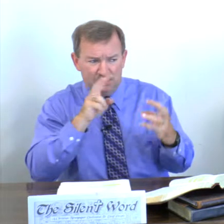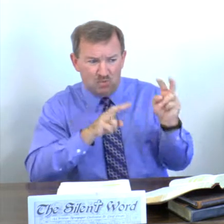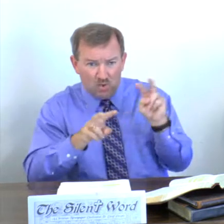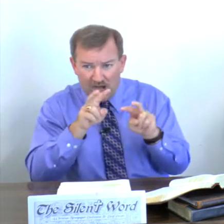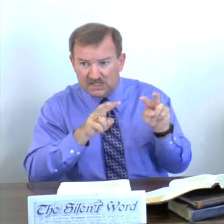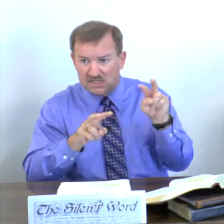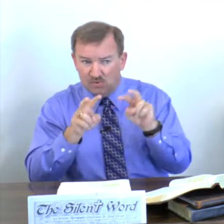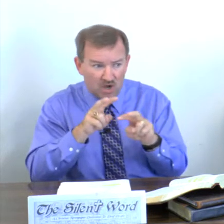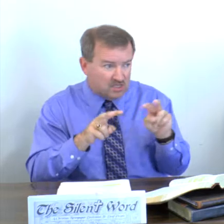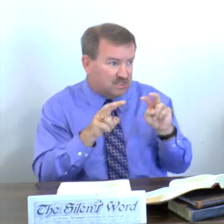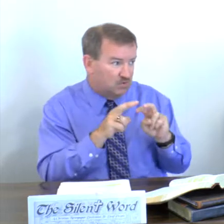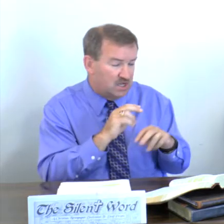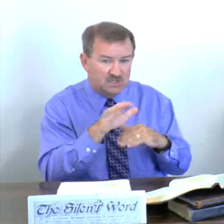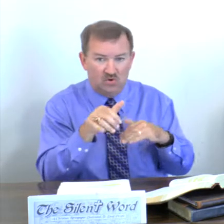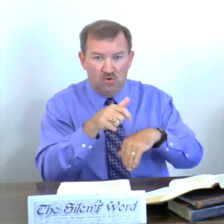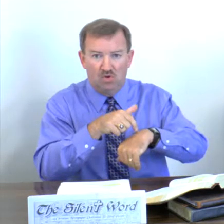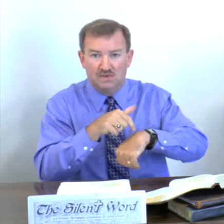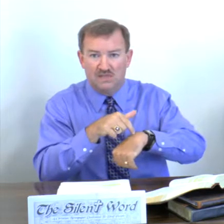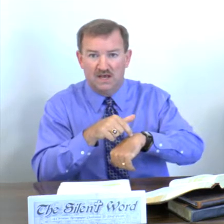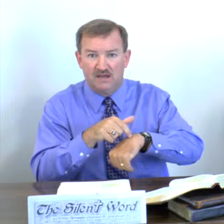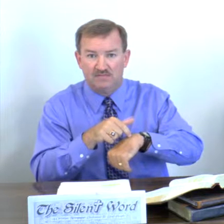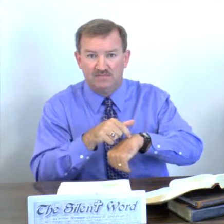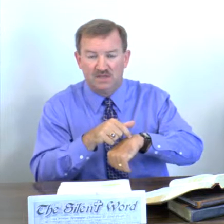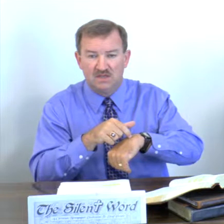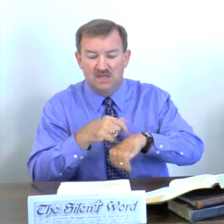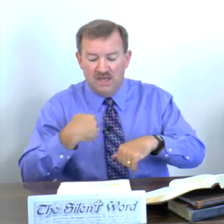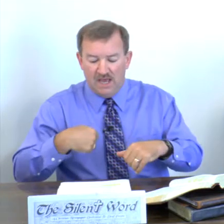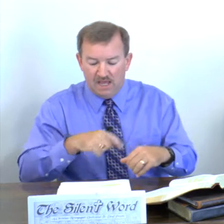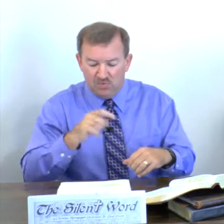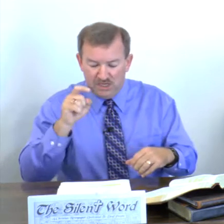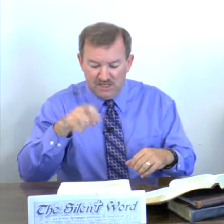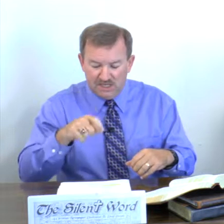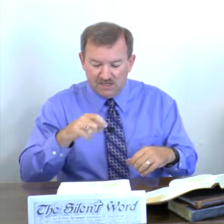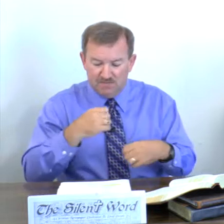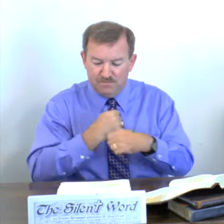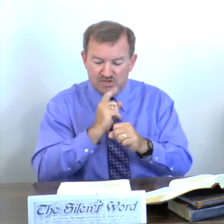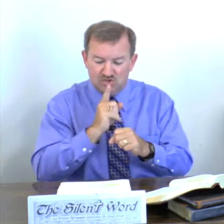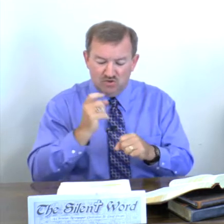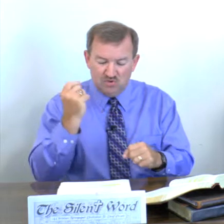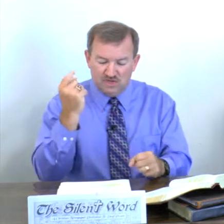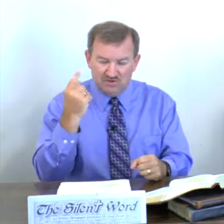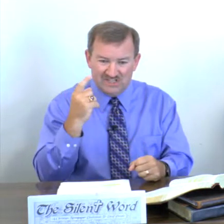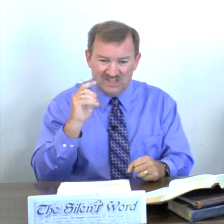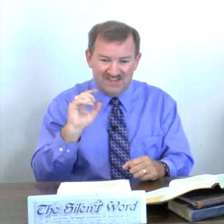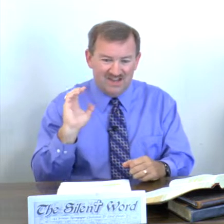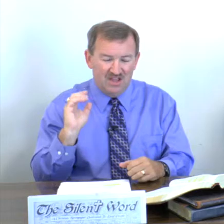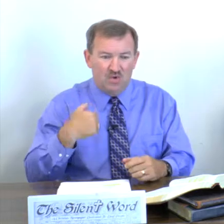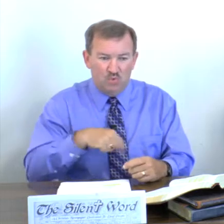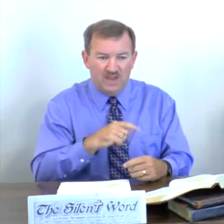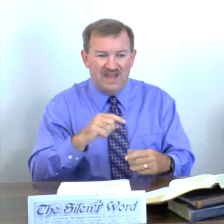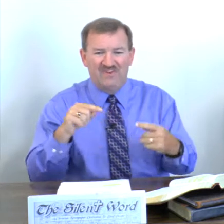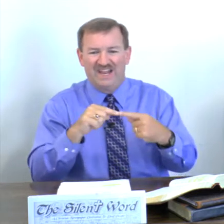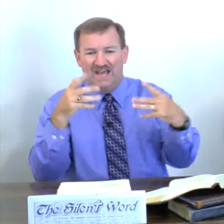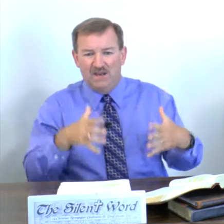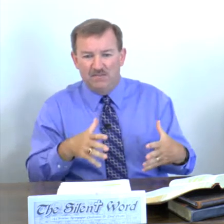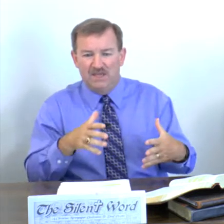be watching all the time. And we need to make sure we understand that we have an enemy